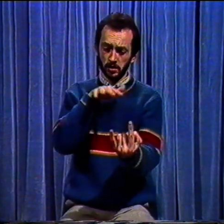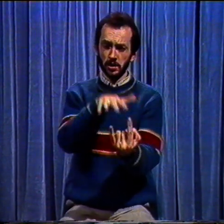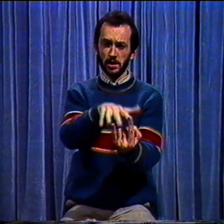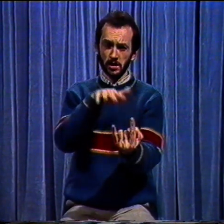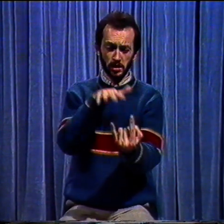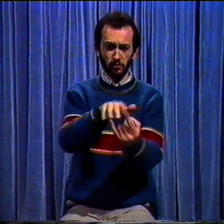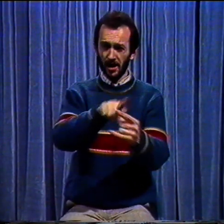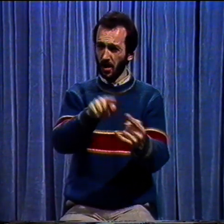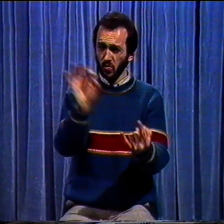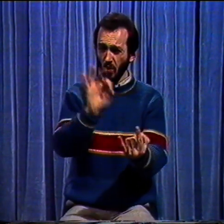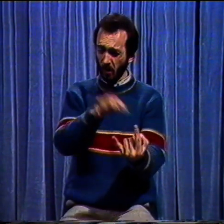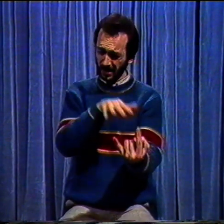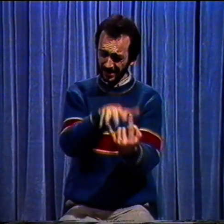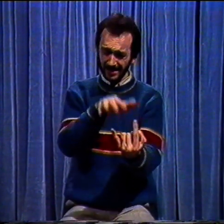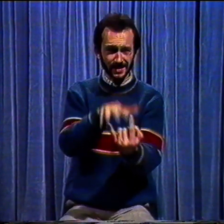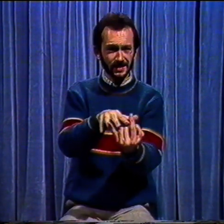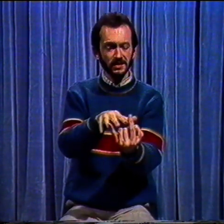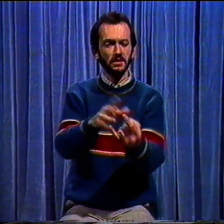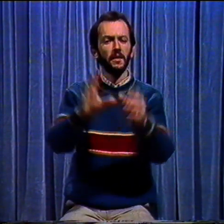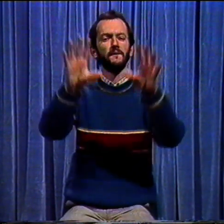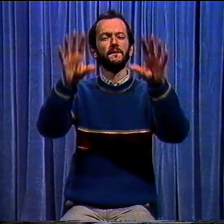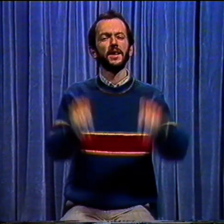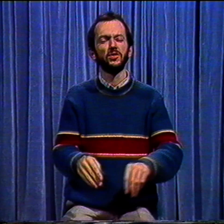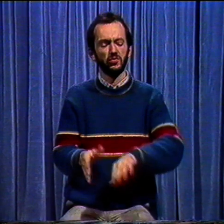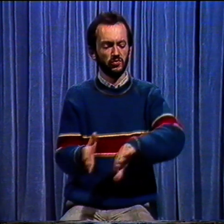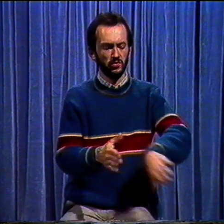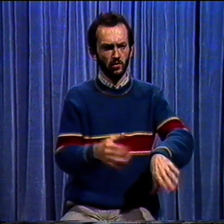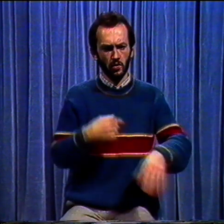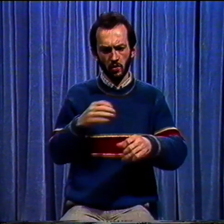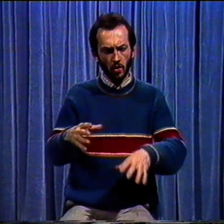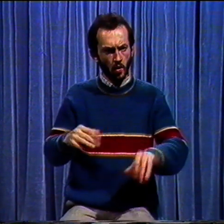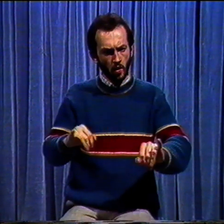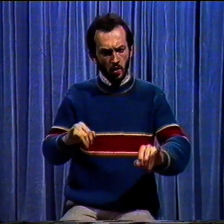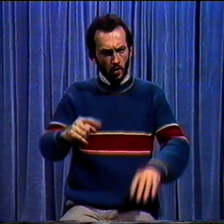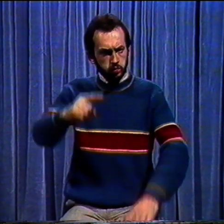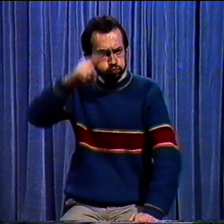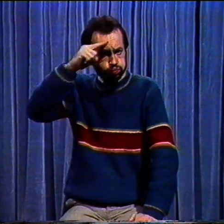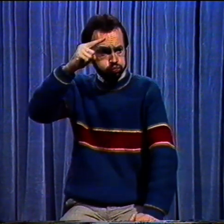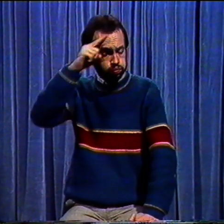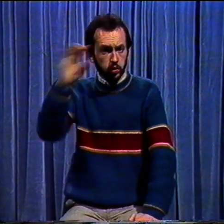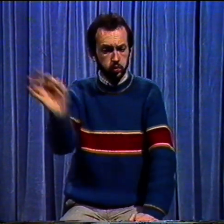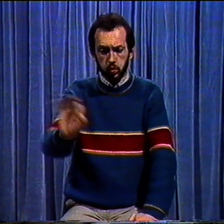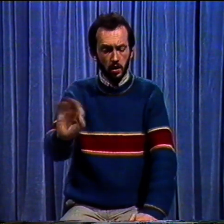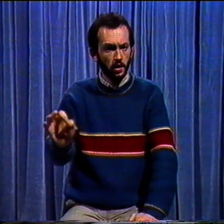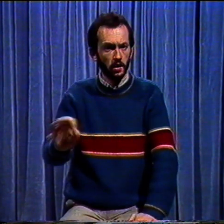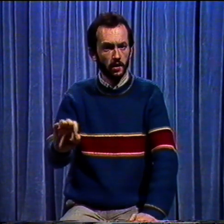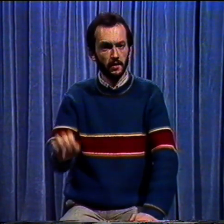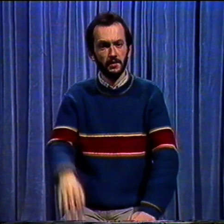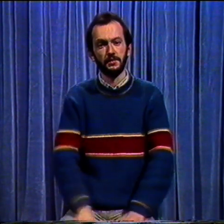In our football match, we had been attacking the other goal. And after the match had finished, oh, we said, we were really